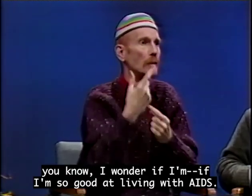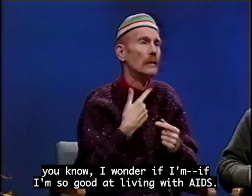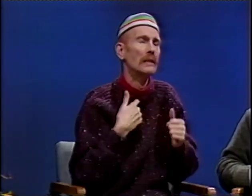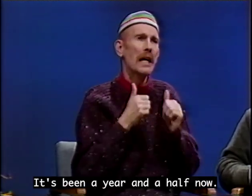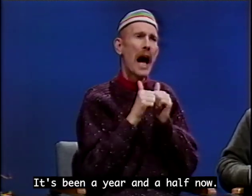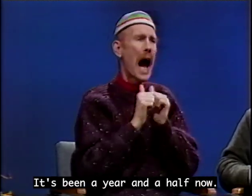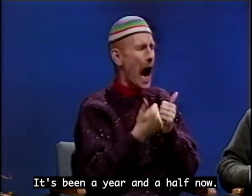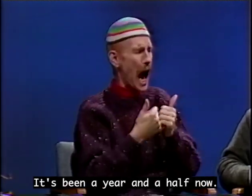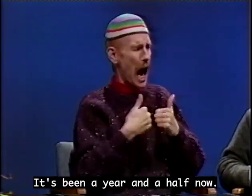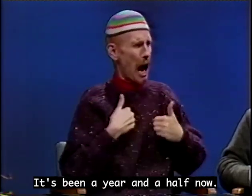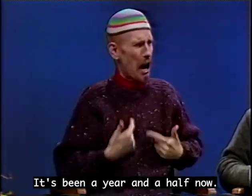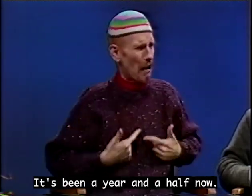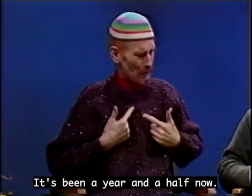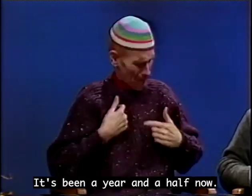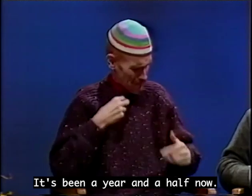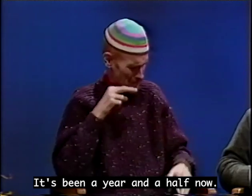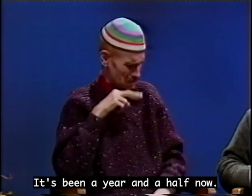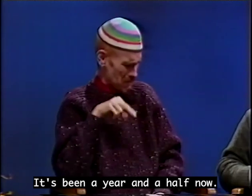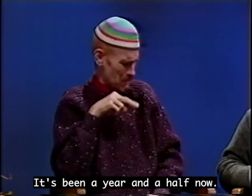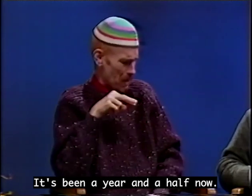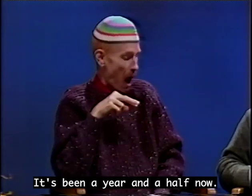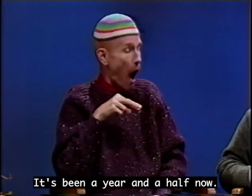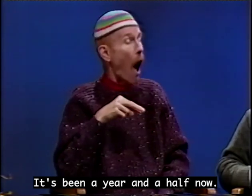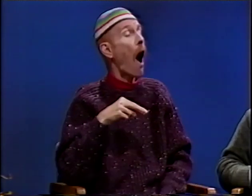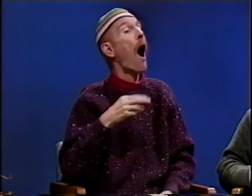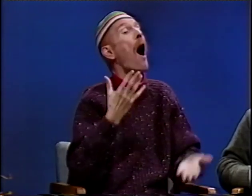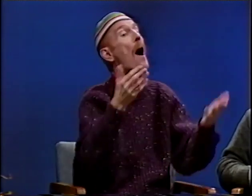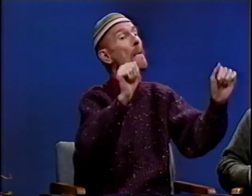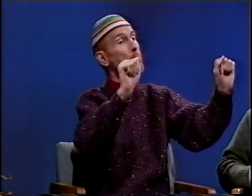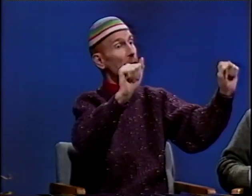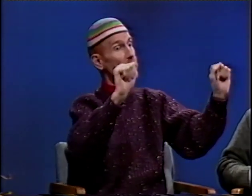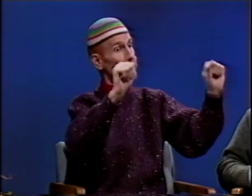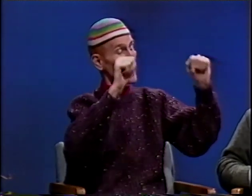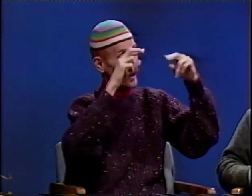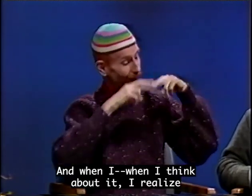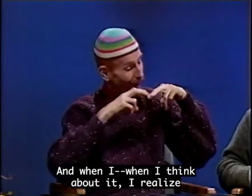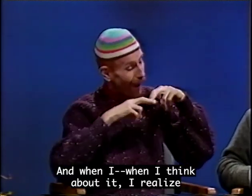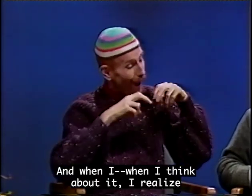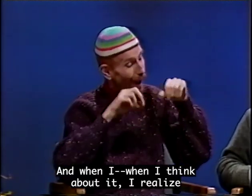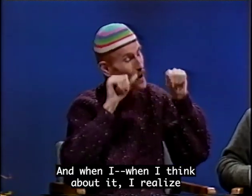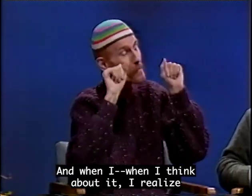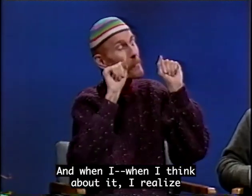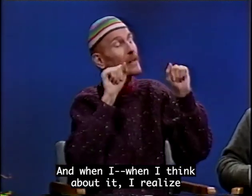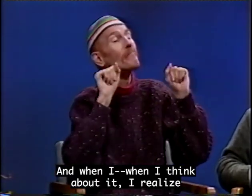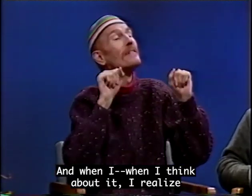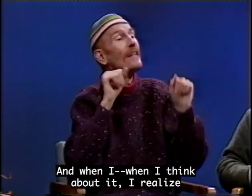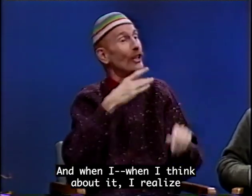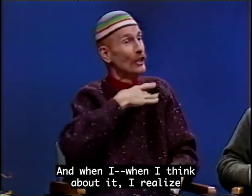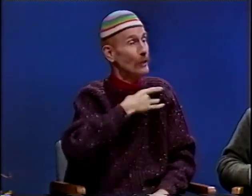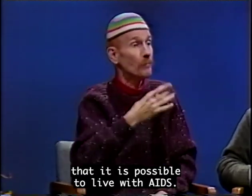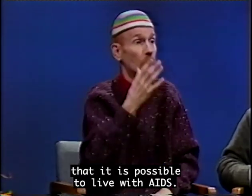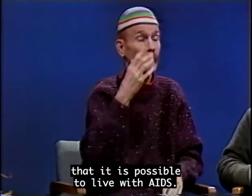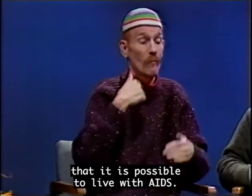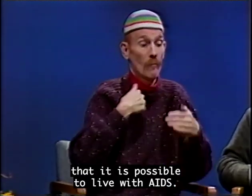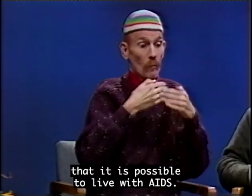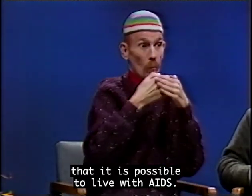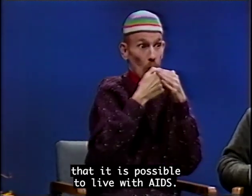with AIDS. It's been a year and a half now. And when I think about it, I realize that it is possible to